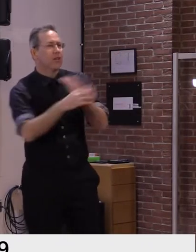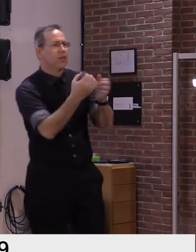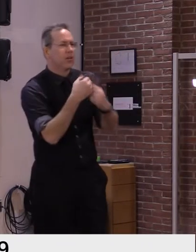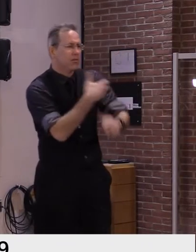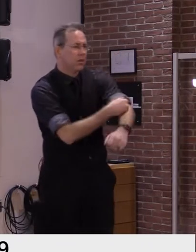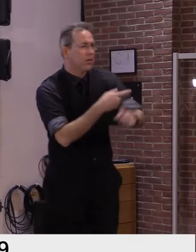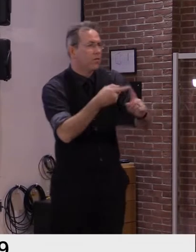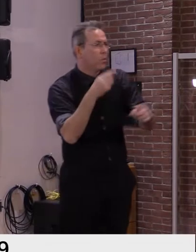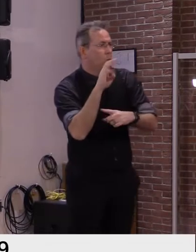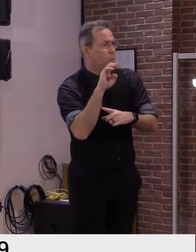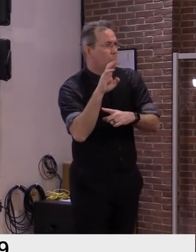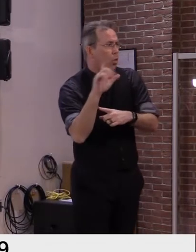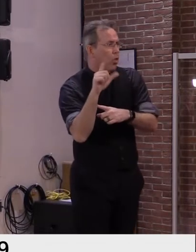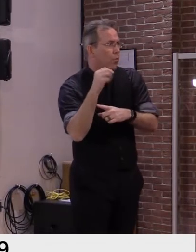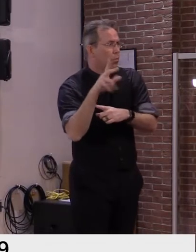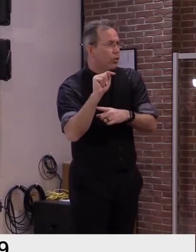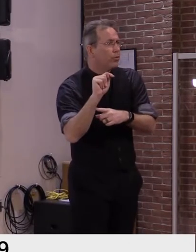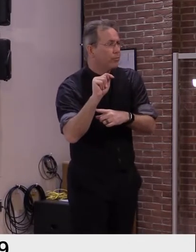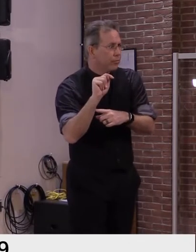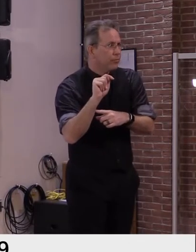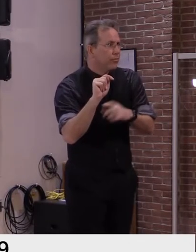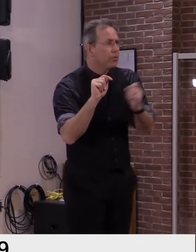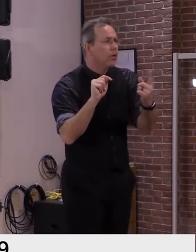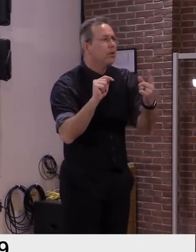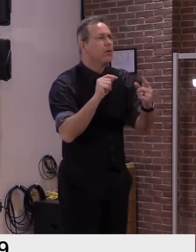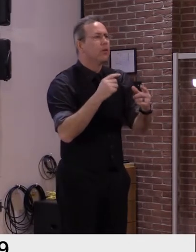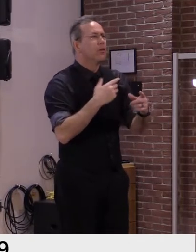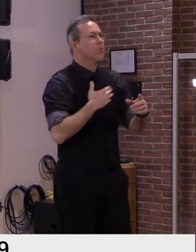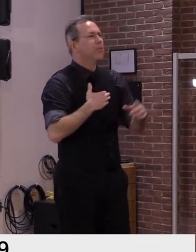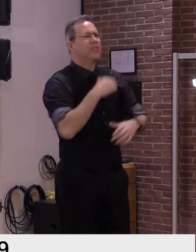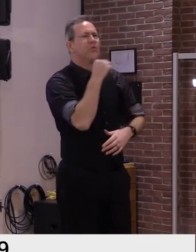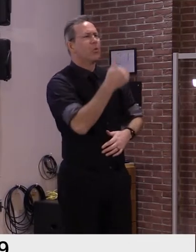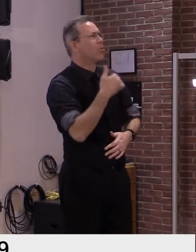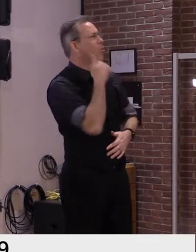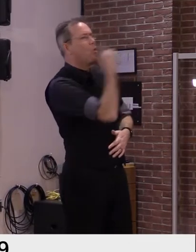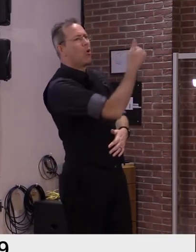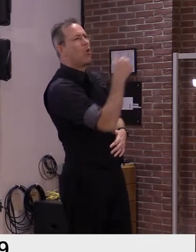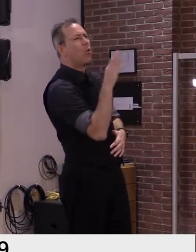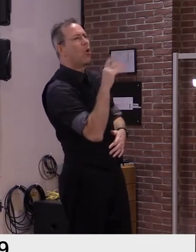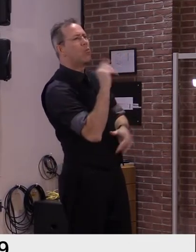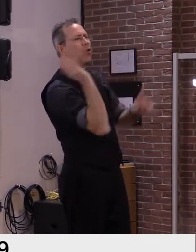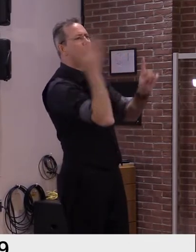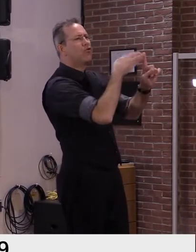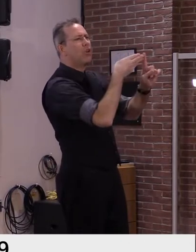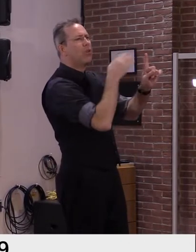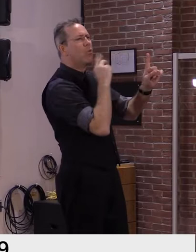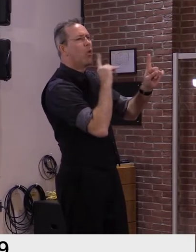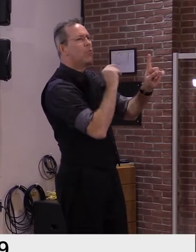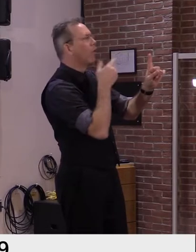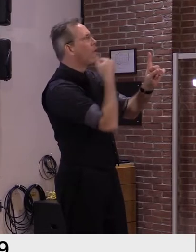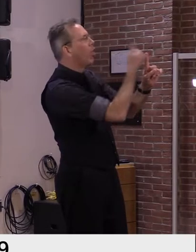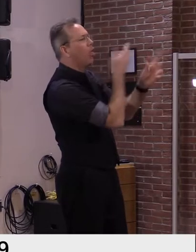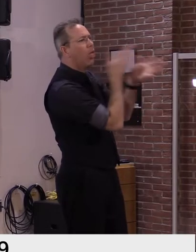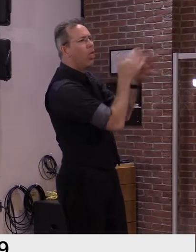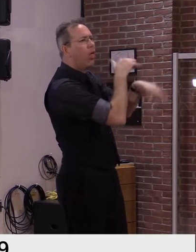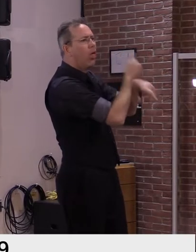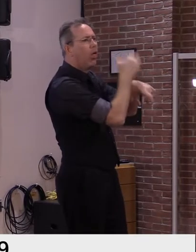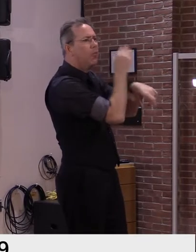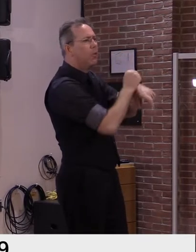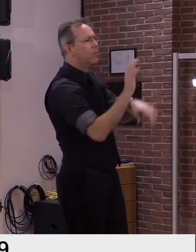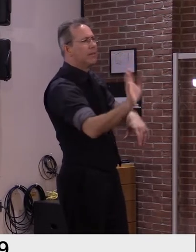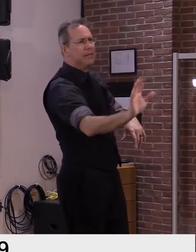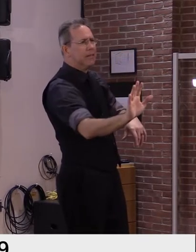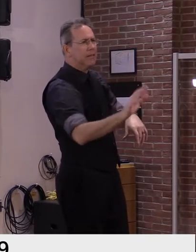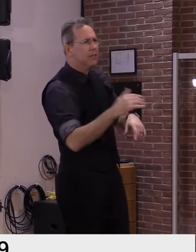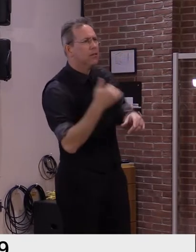healthvermont.gov/myvaccine. You should not call the stores directly. I also want to note that Kinney Drugs, who is partnering with the state's vaccination